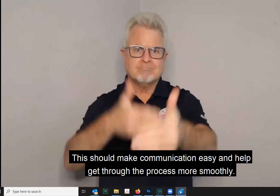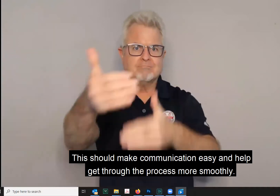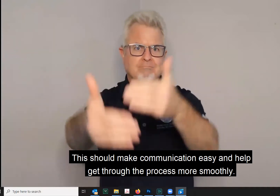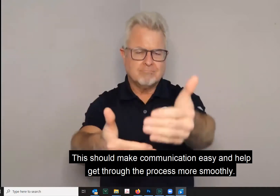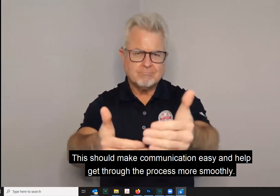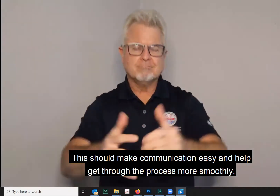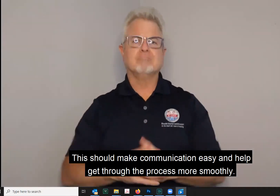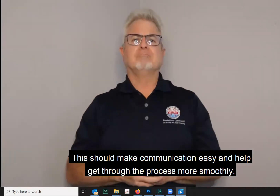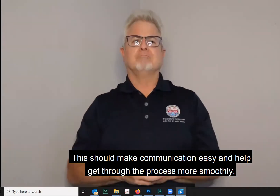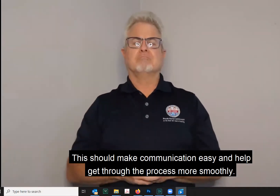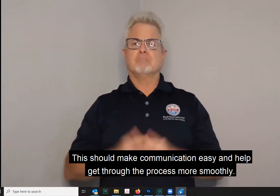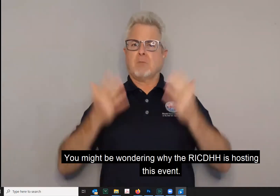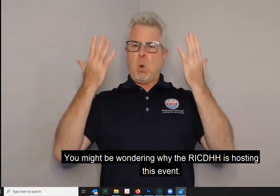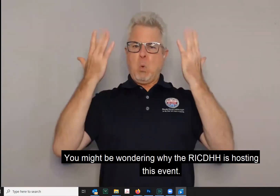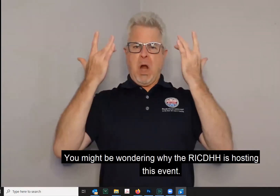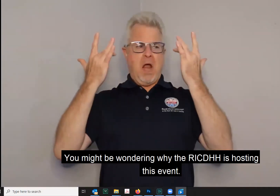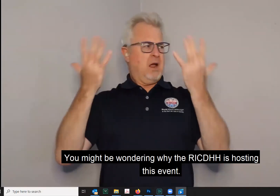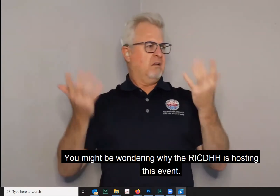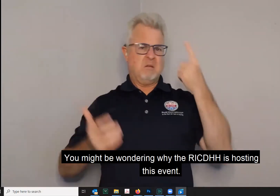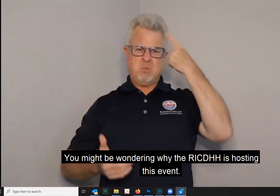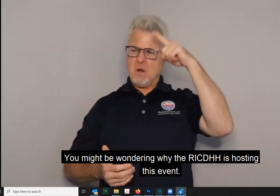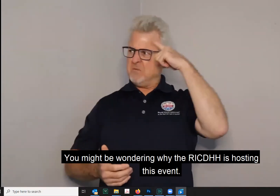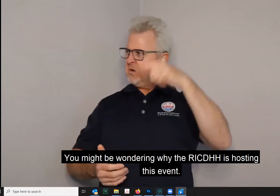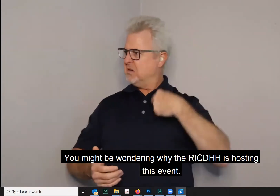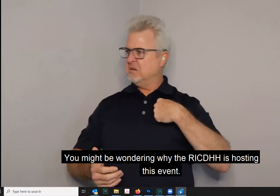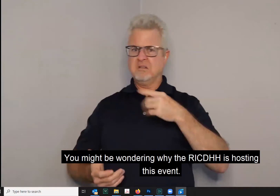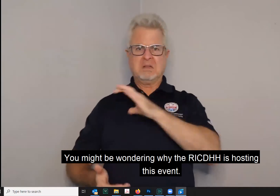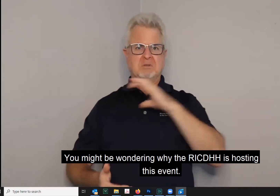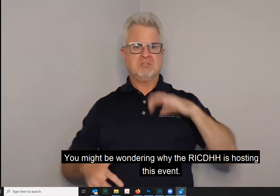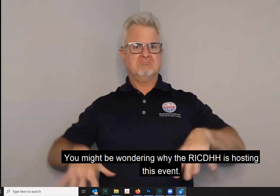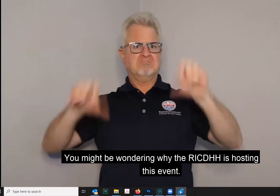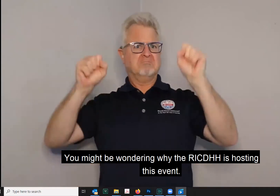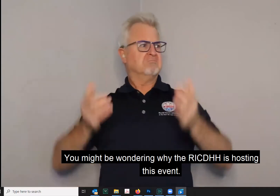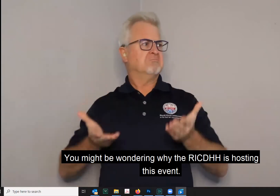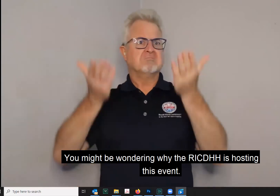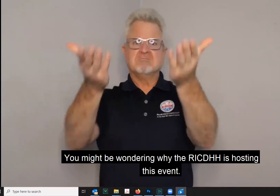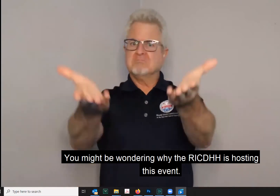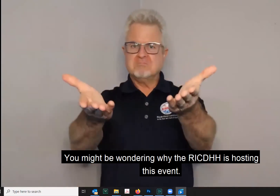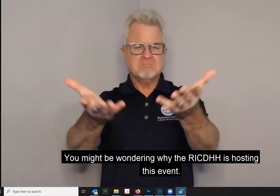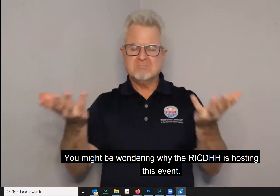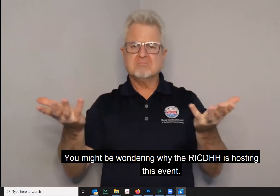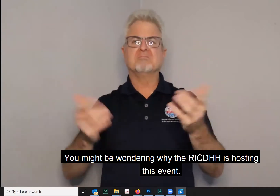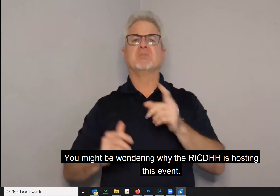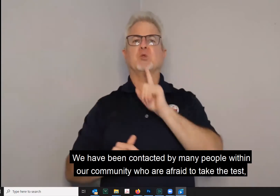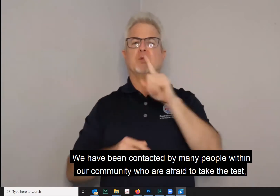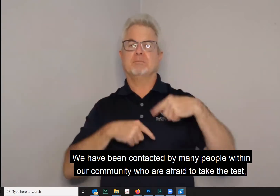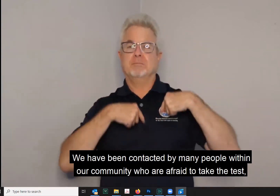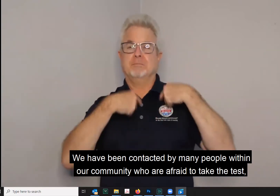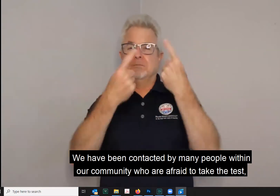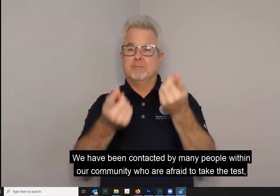This should make communication easy and help get through the process more smoothly. You might be wondering why the Rhode Island Commission on the Deaf and Hard of